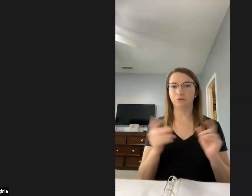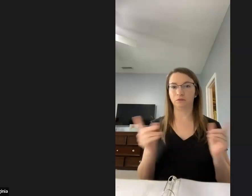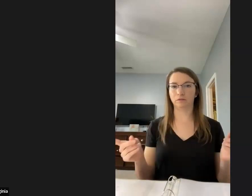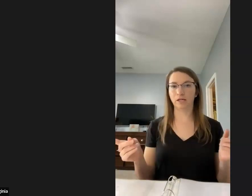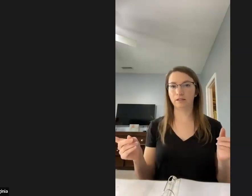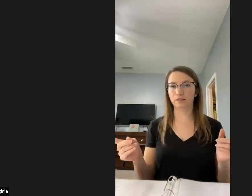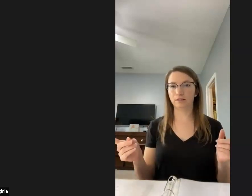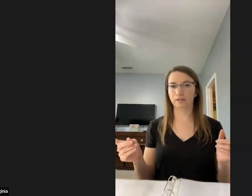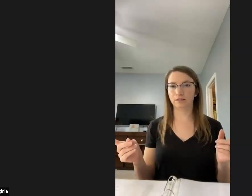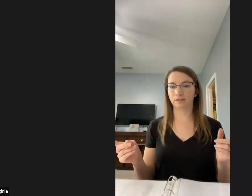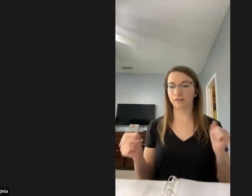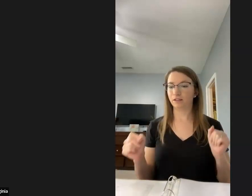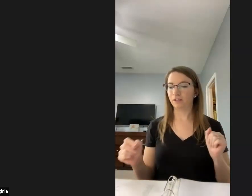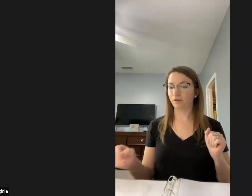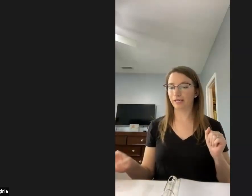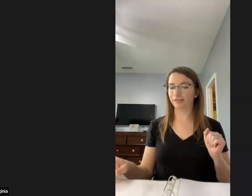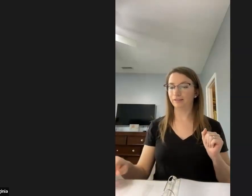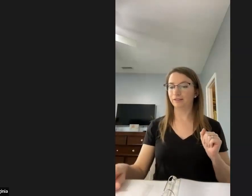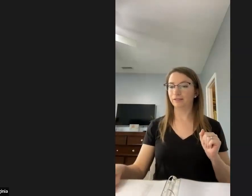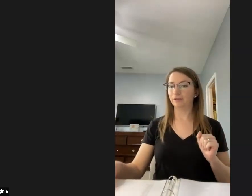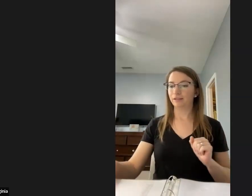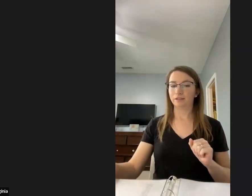All right. Okay.